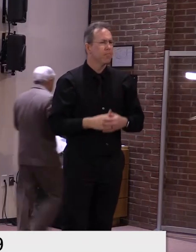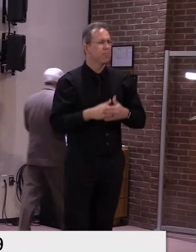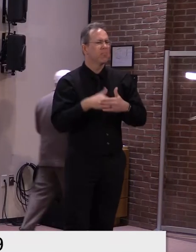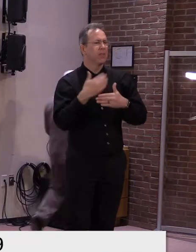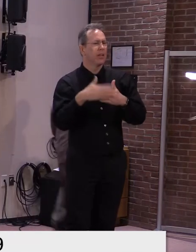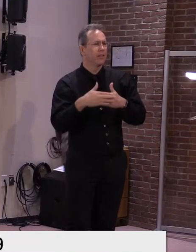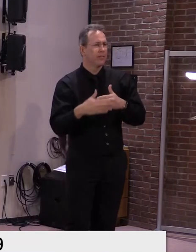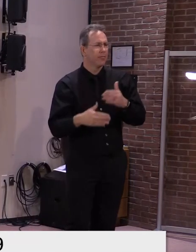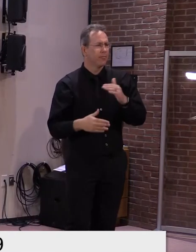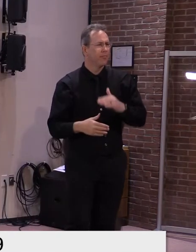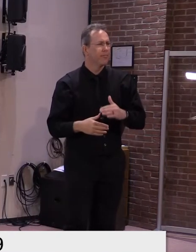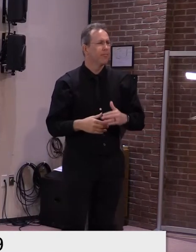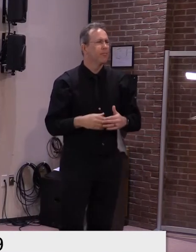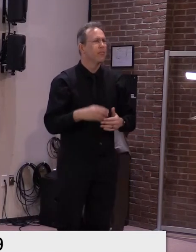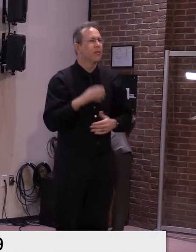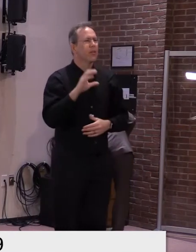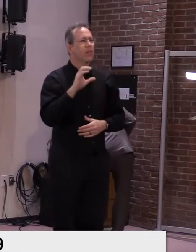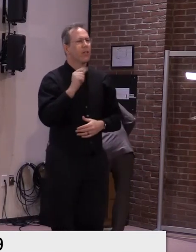Vermont?